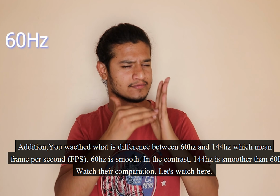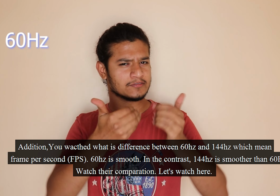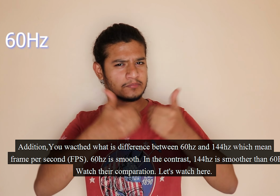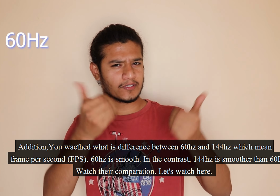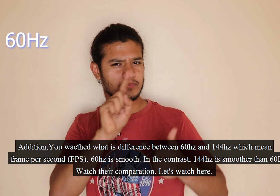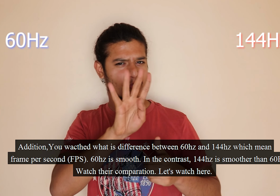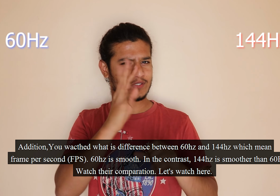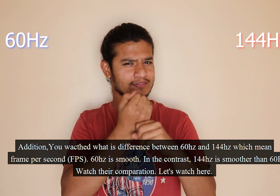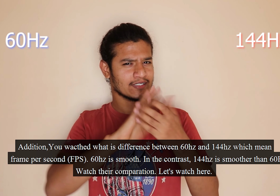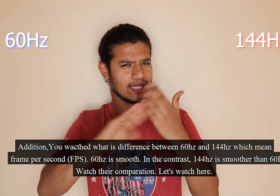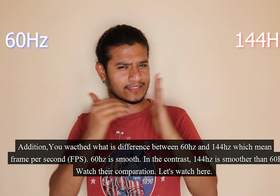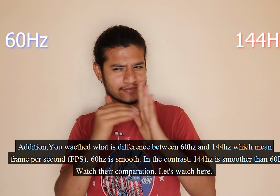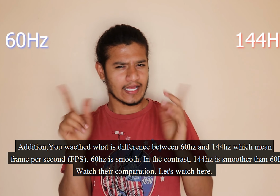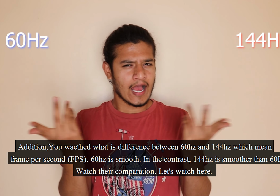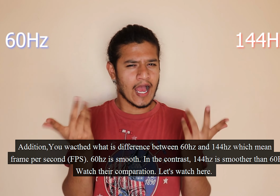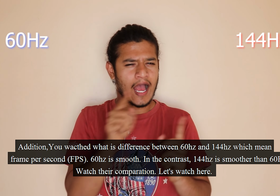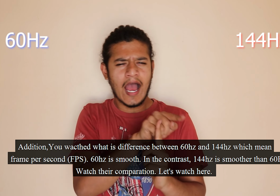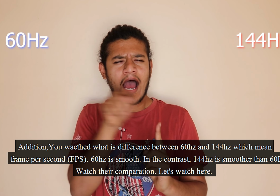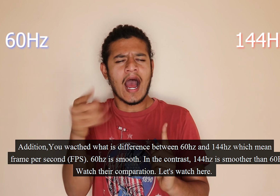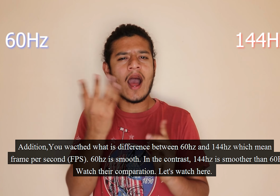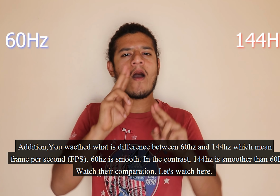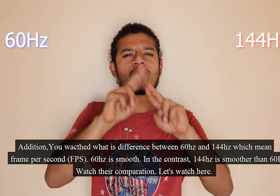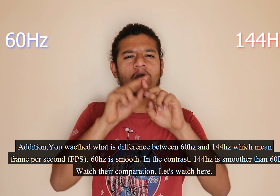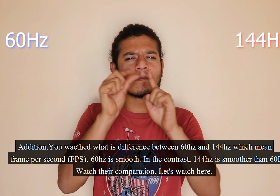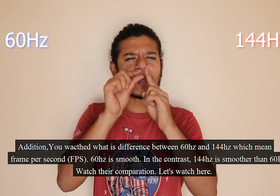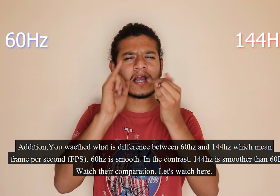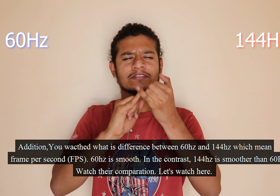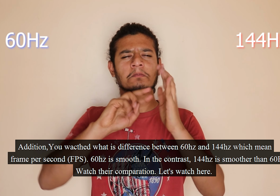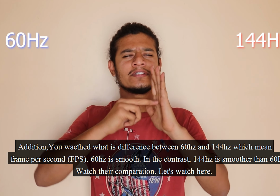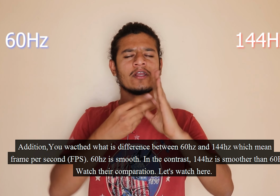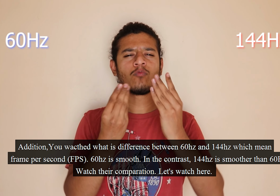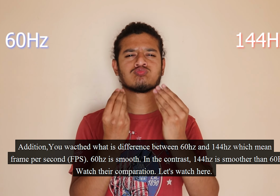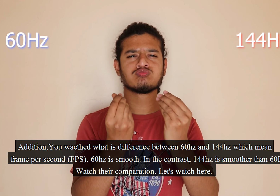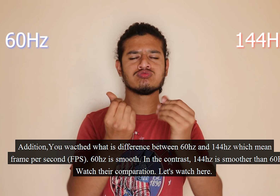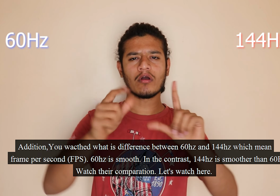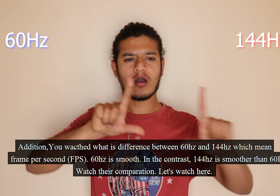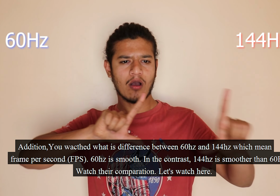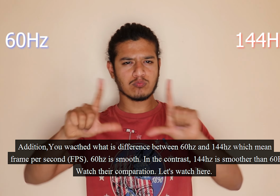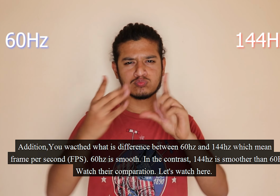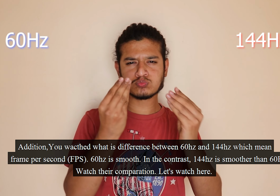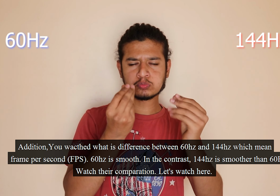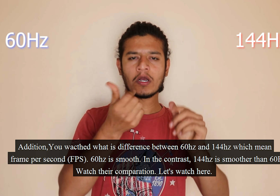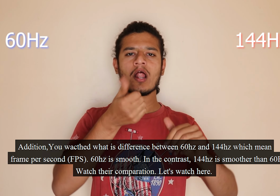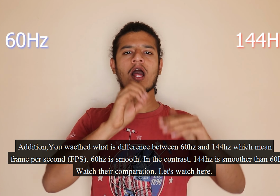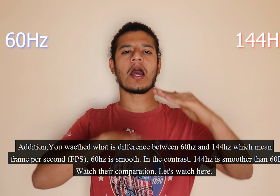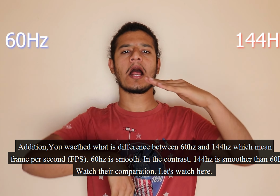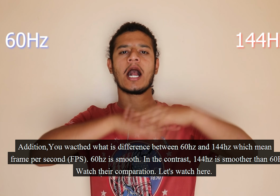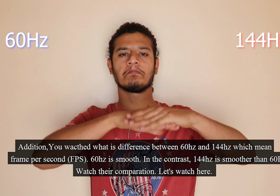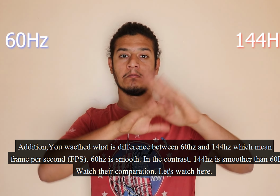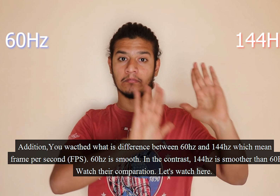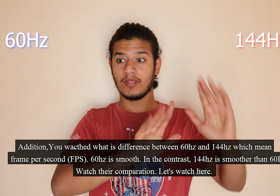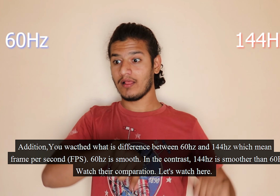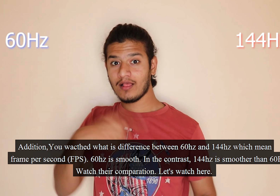and 144Hz, which mean frame per second, FPS. 60Hz is smooth. In